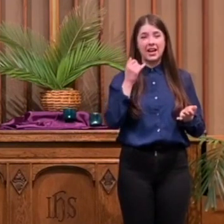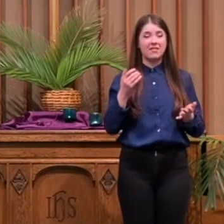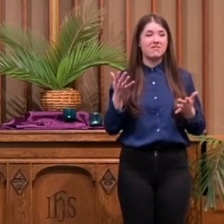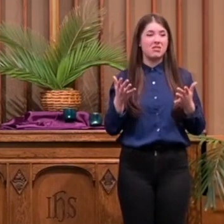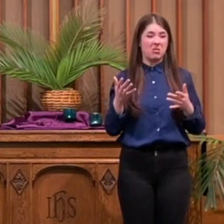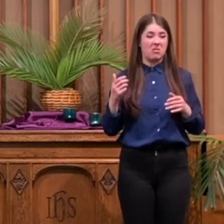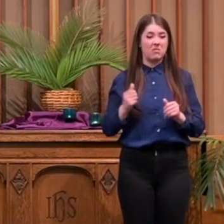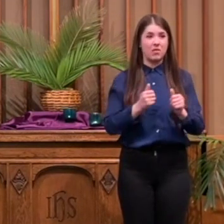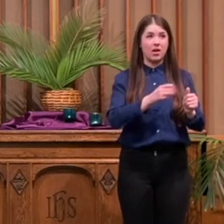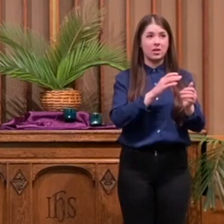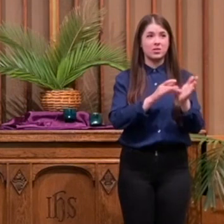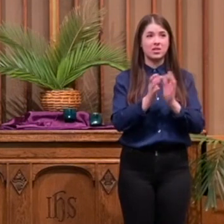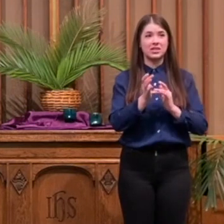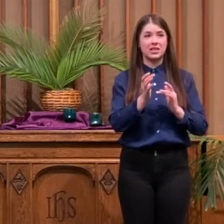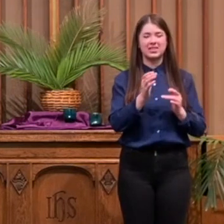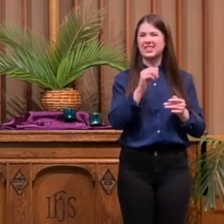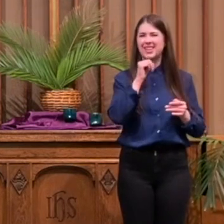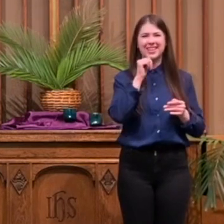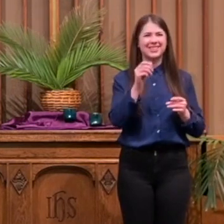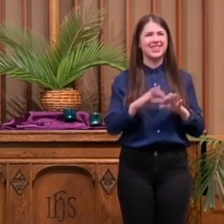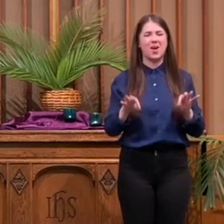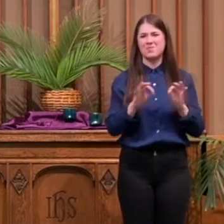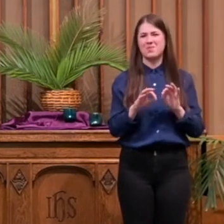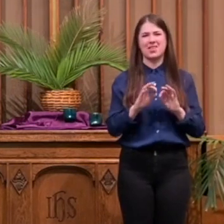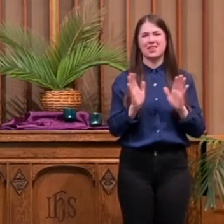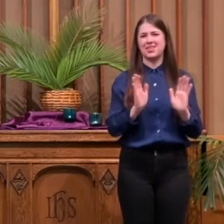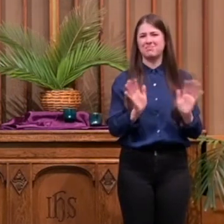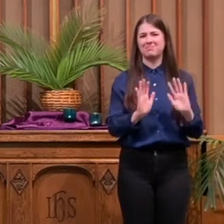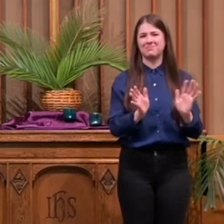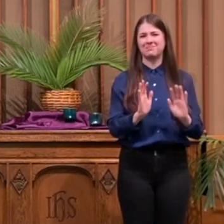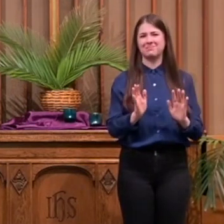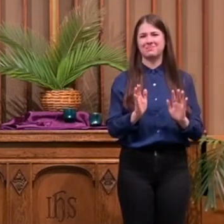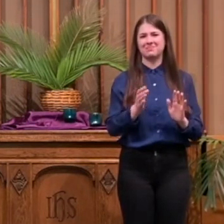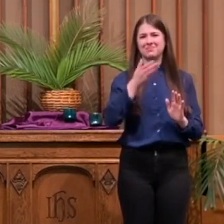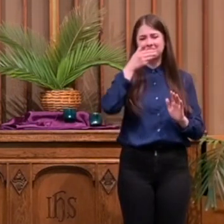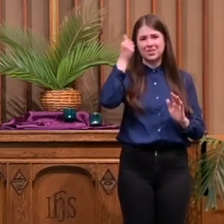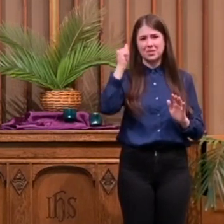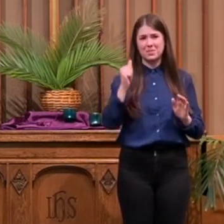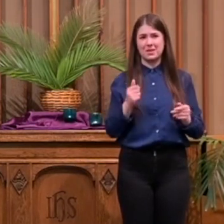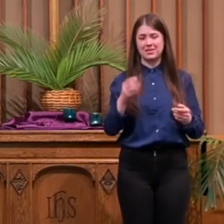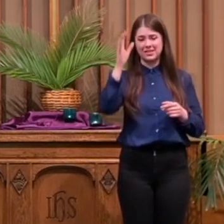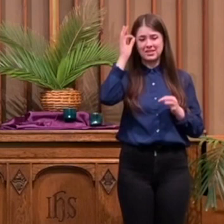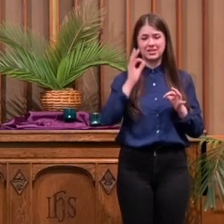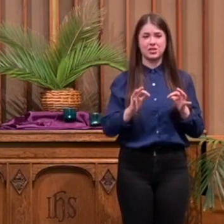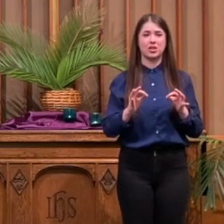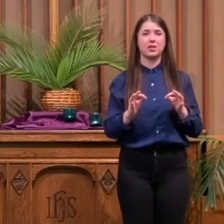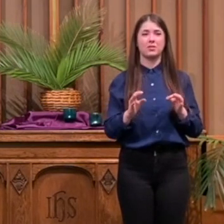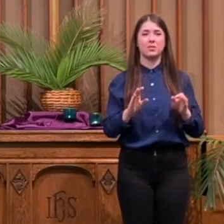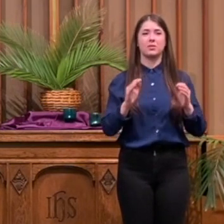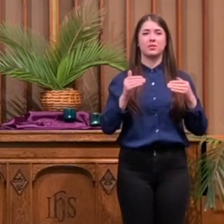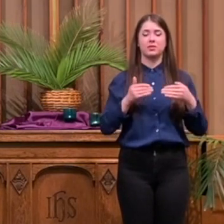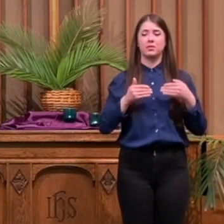it. That their best course of action was to steady the ship, to